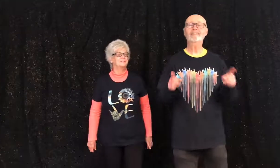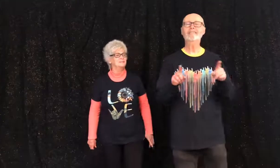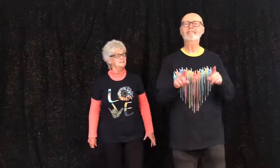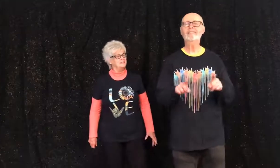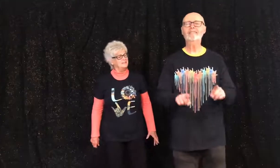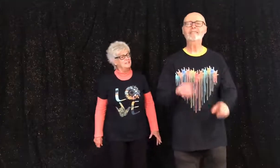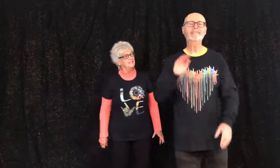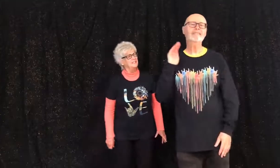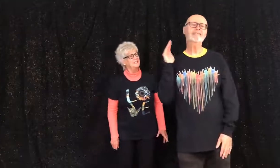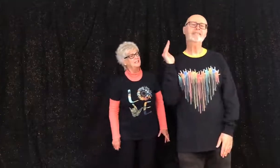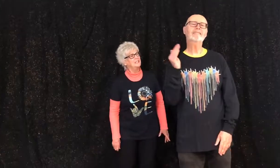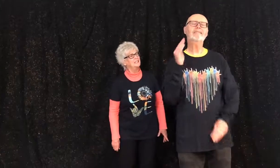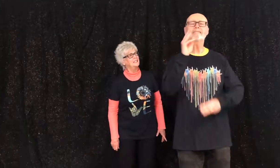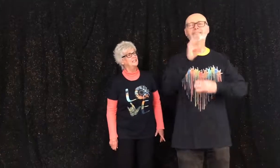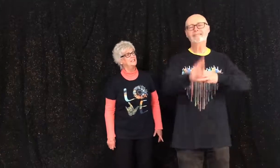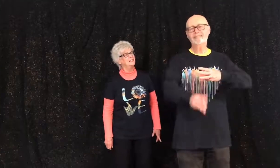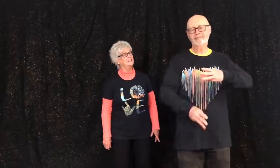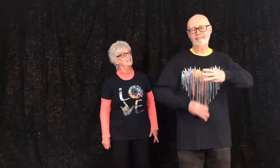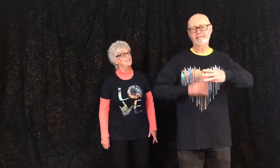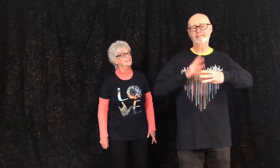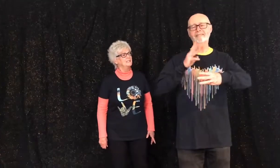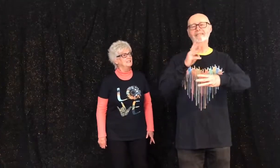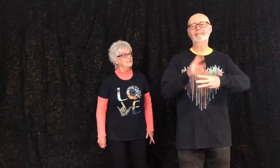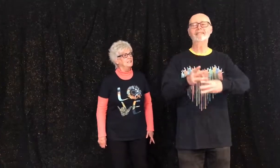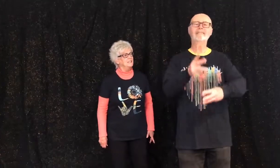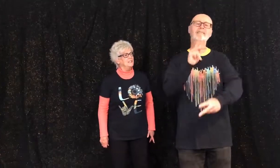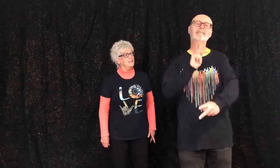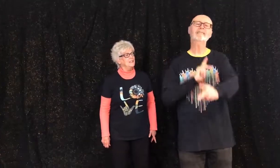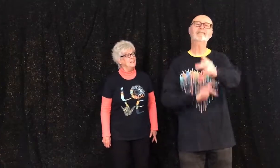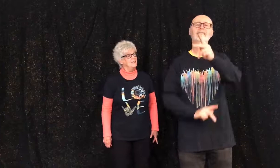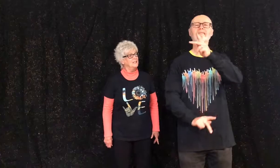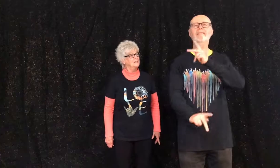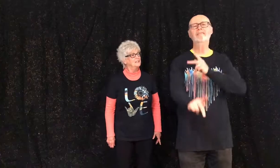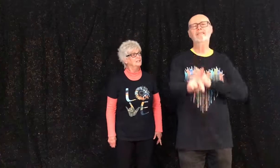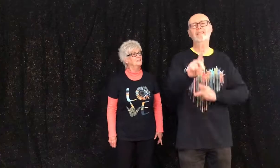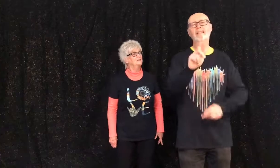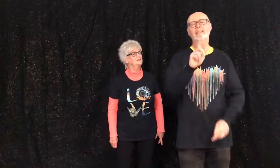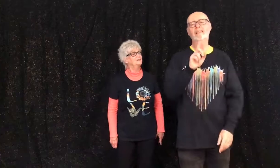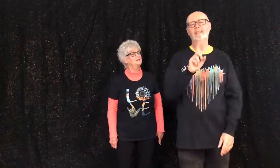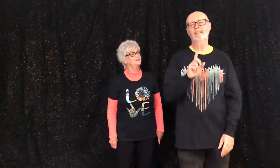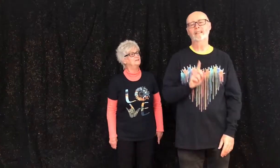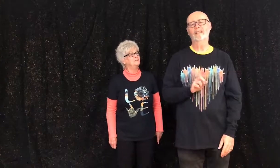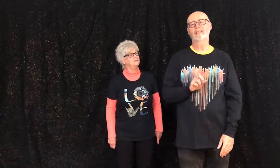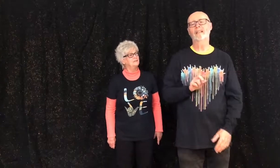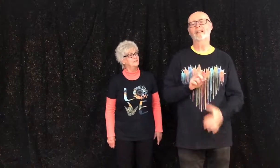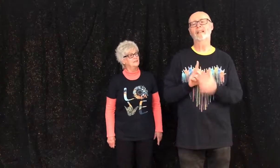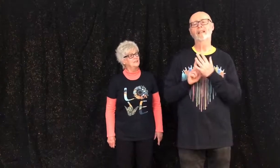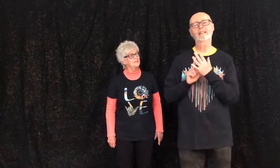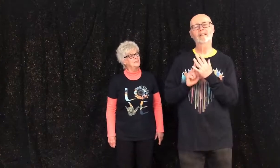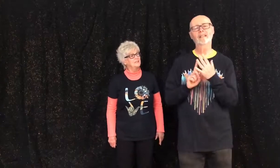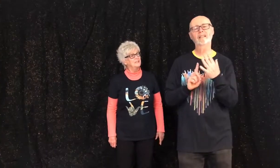When the world seems far beyond me, and I